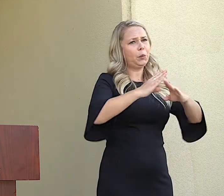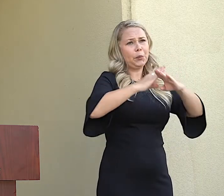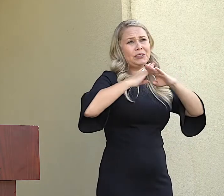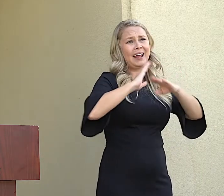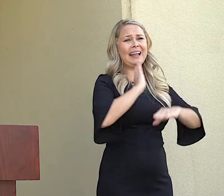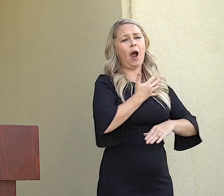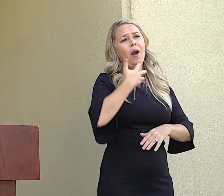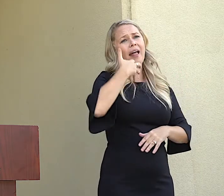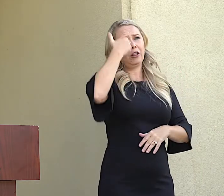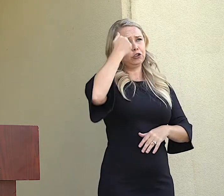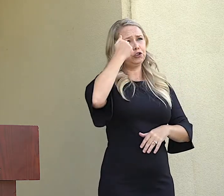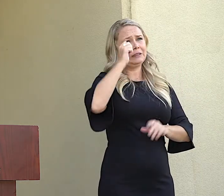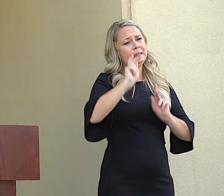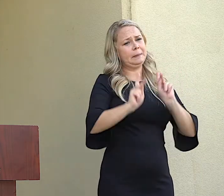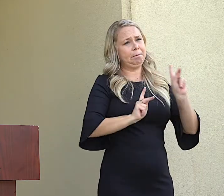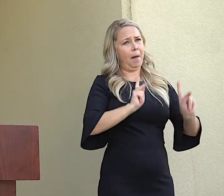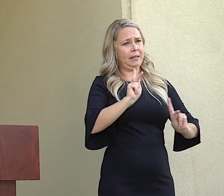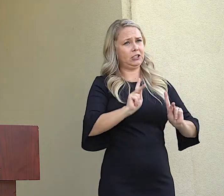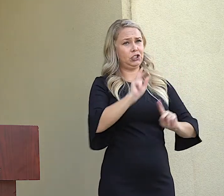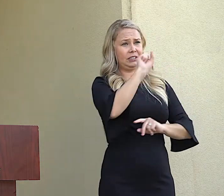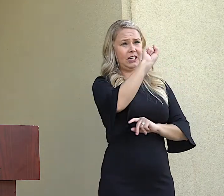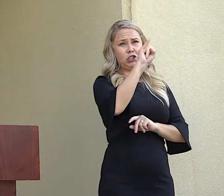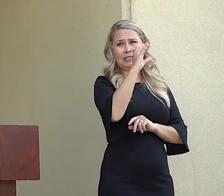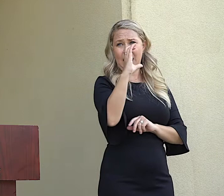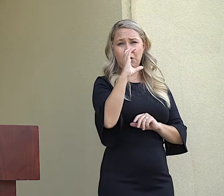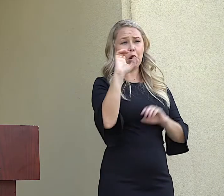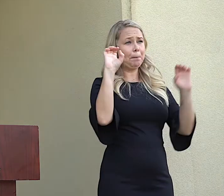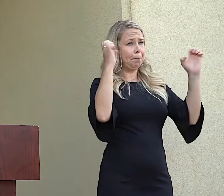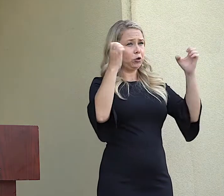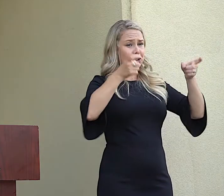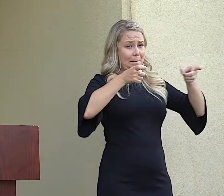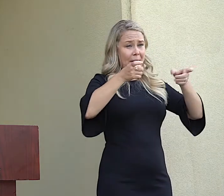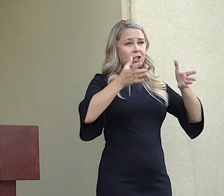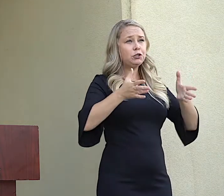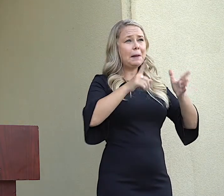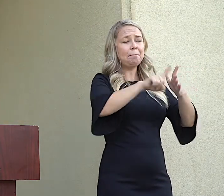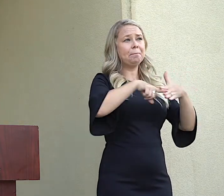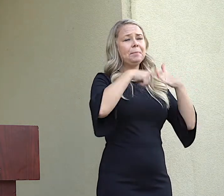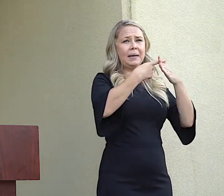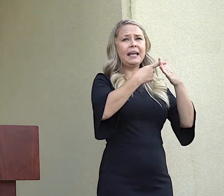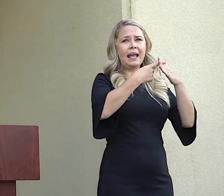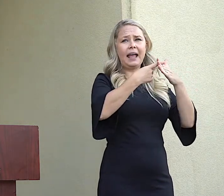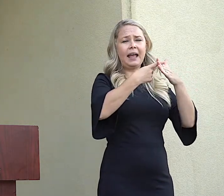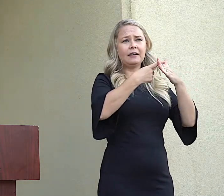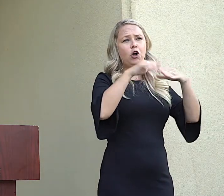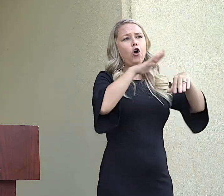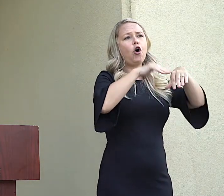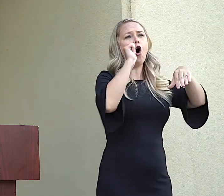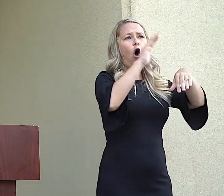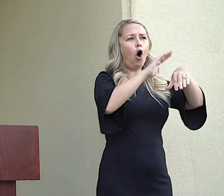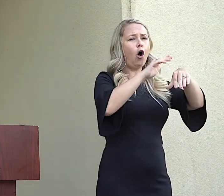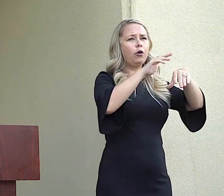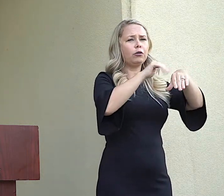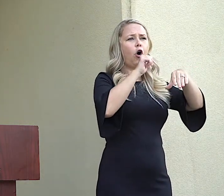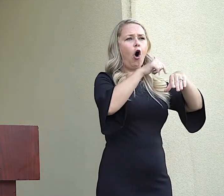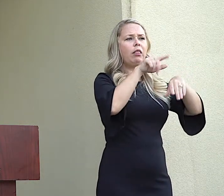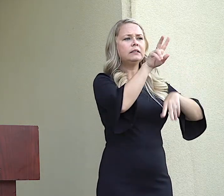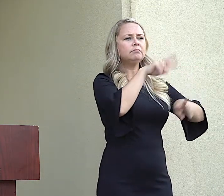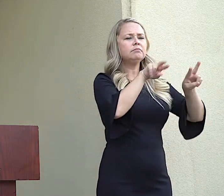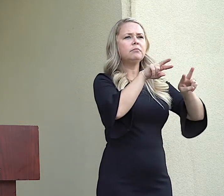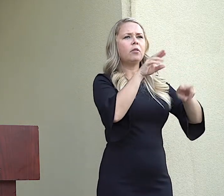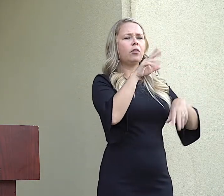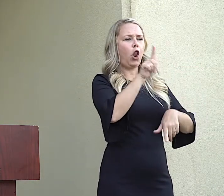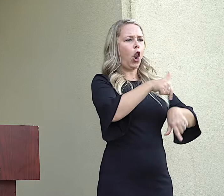elderly population. St. Johns County Emergency Management began calling our long-term care facilities to assess their